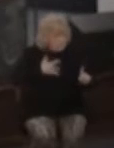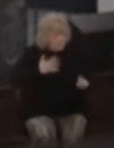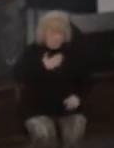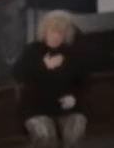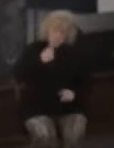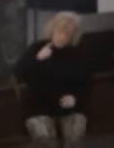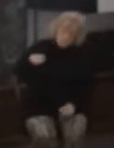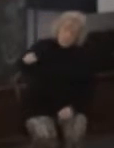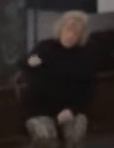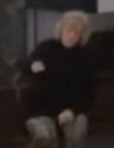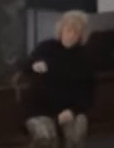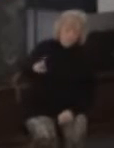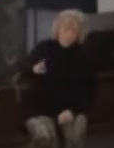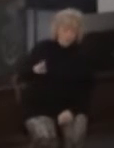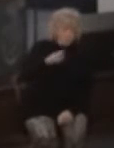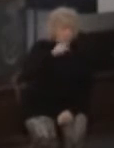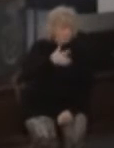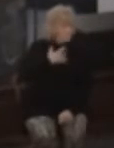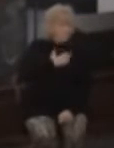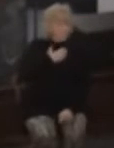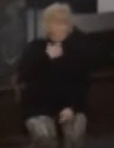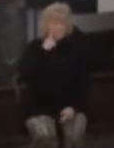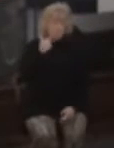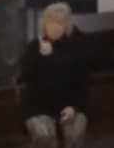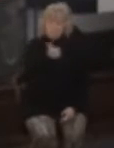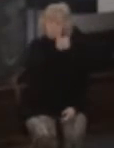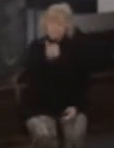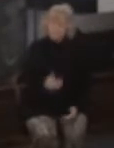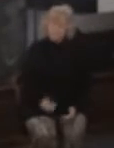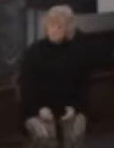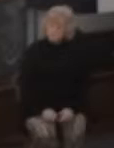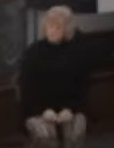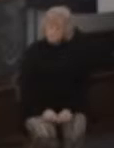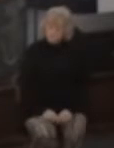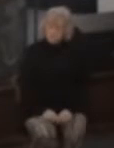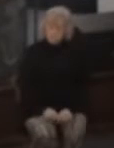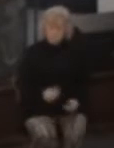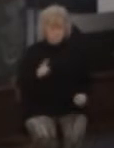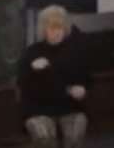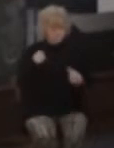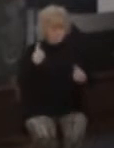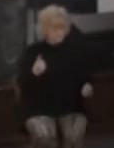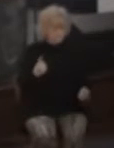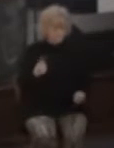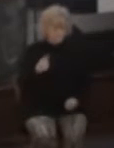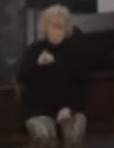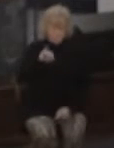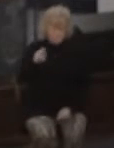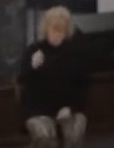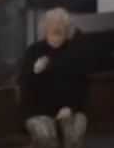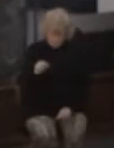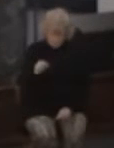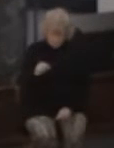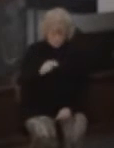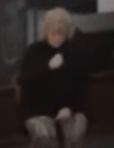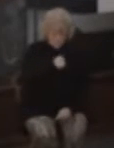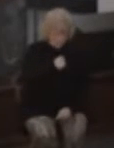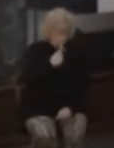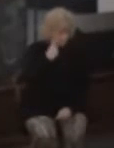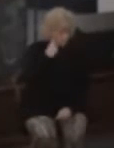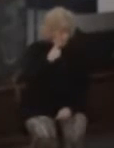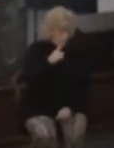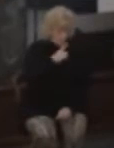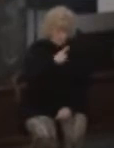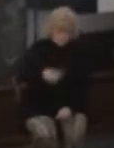it will make you strike out at others. So far, we've looked at Jonathan's love for David, and we've seen